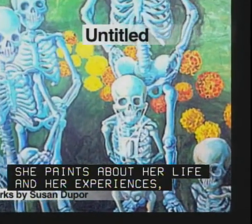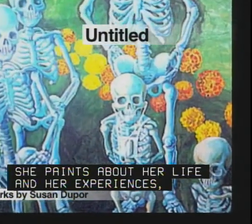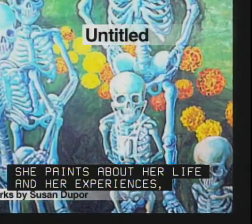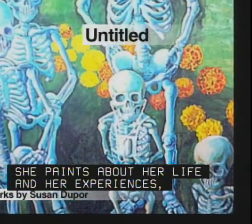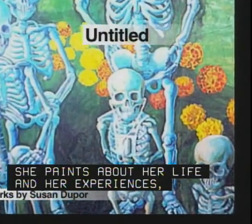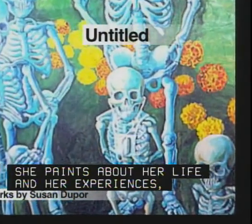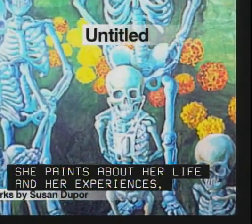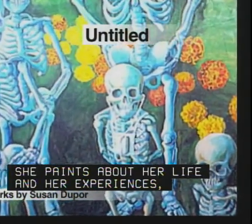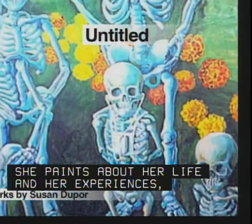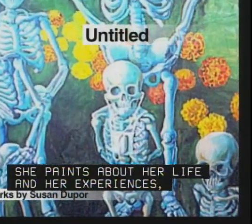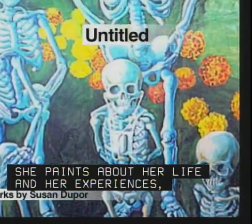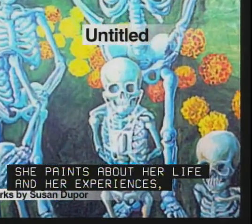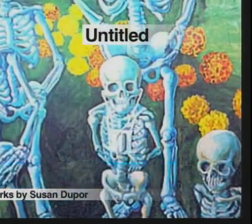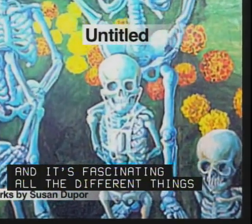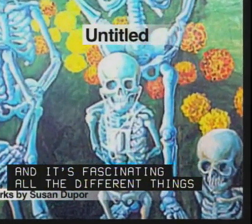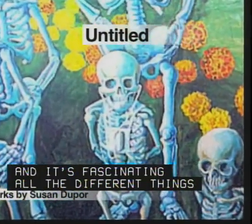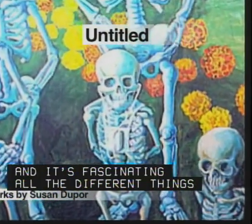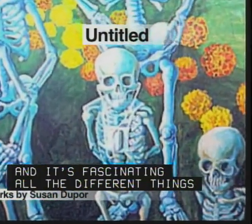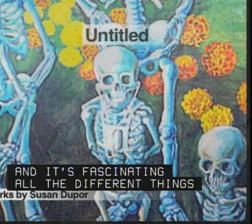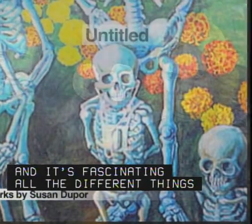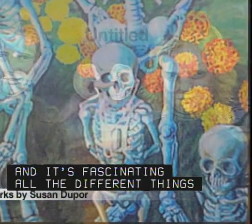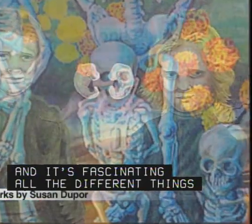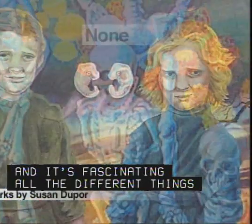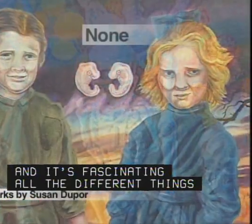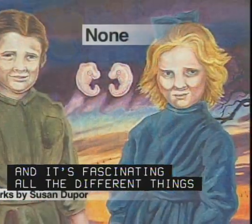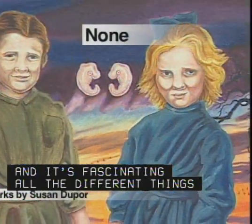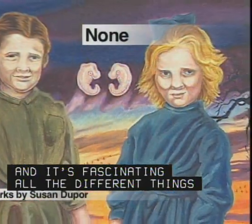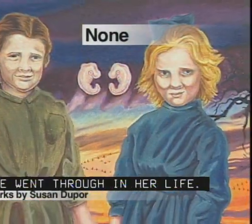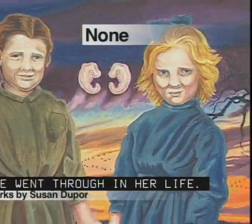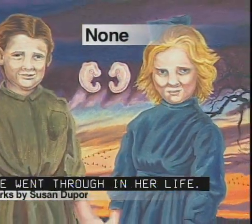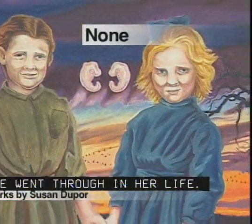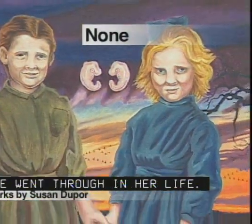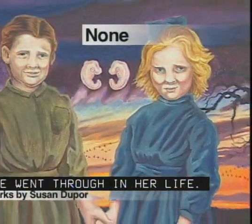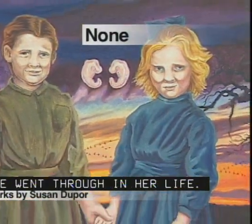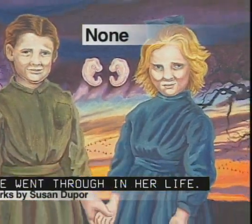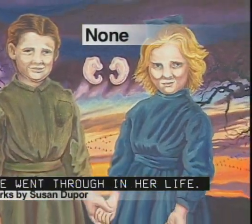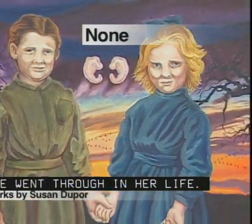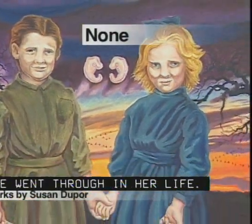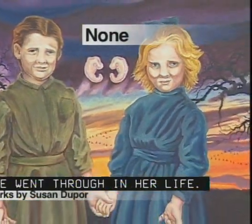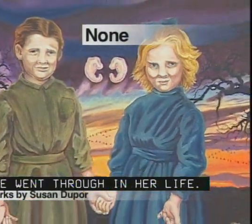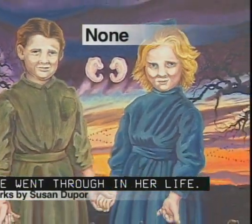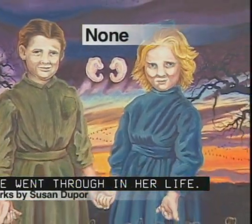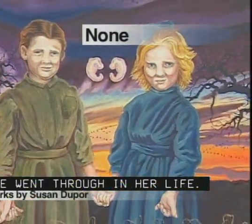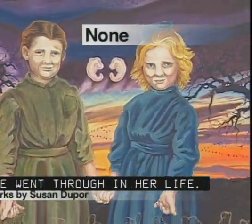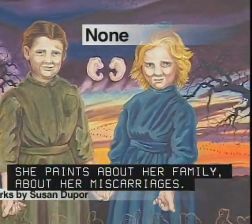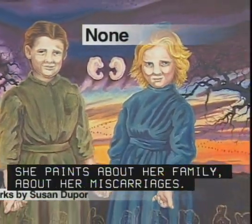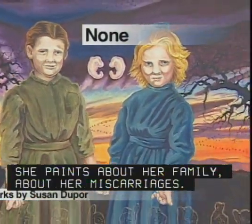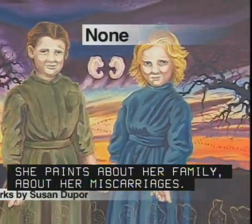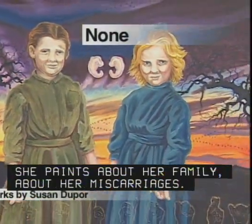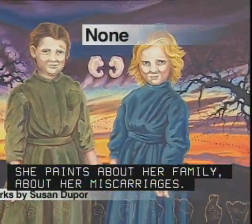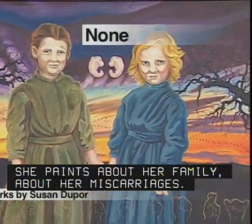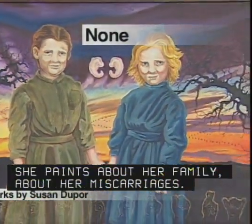and her experiences, and it's fascinating all the different things she went through in her life. She paints about her